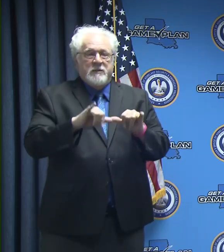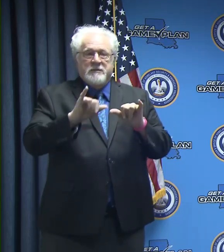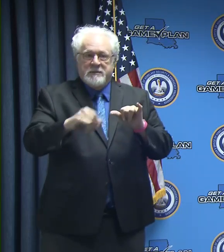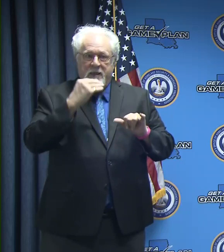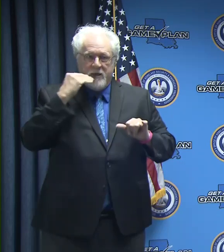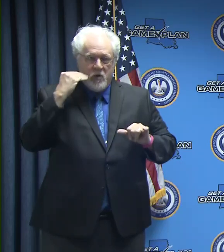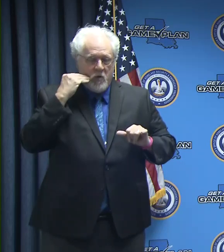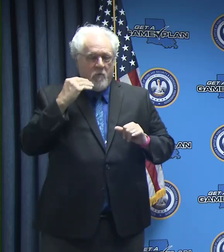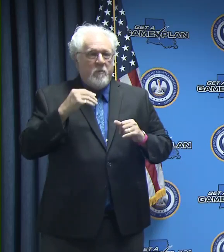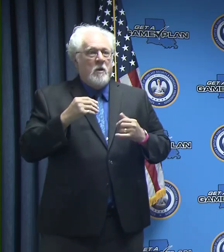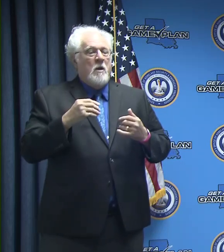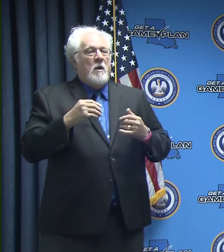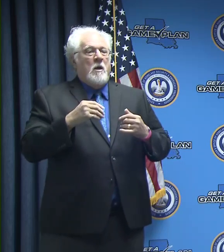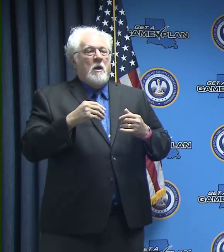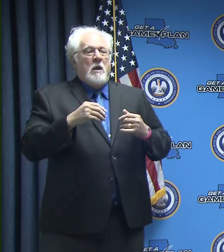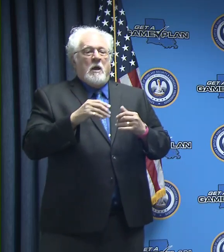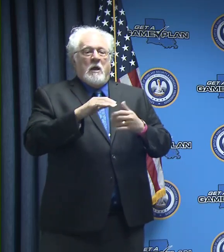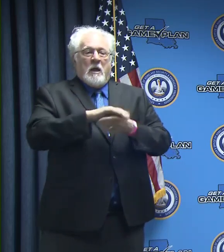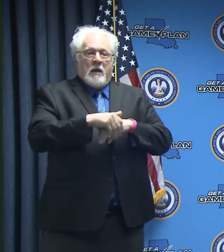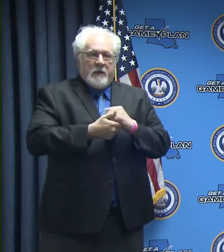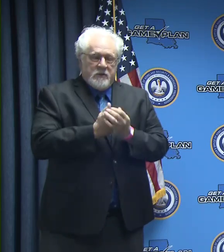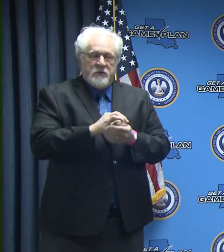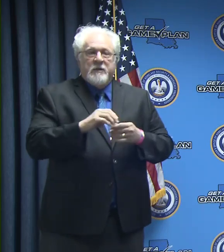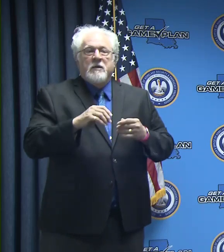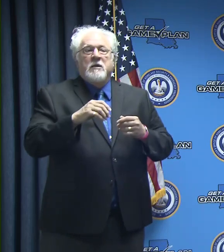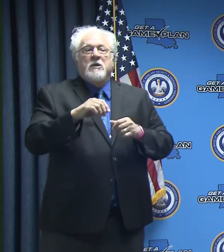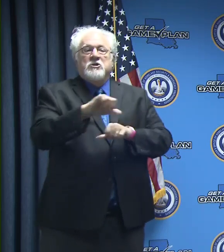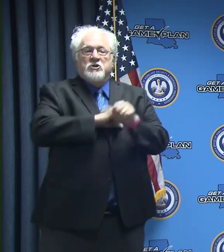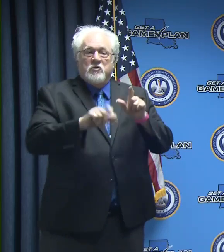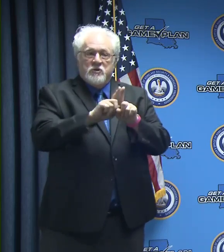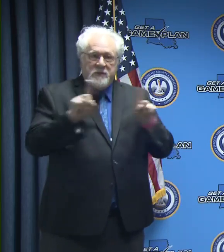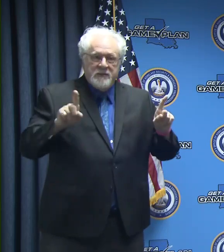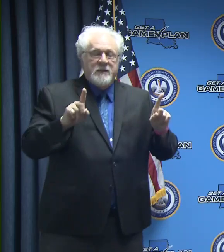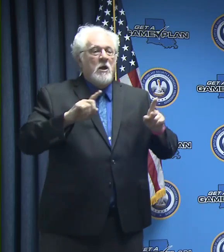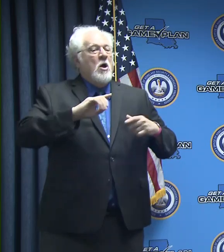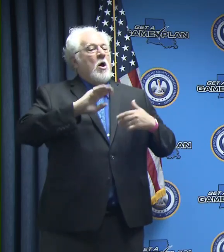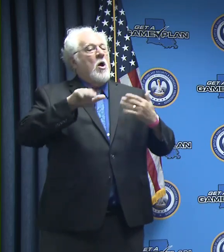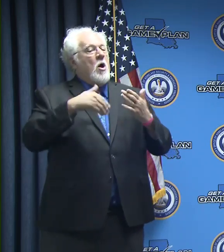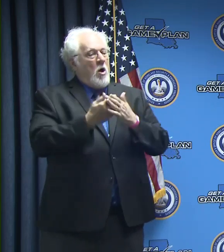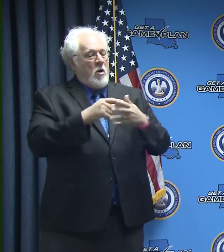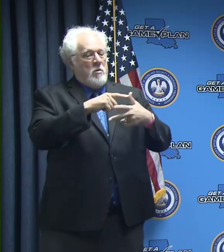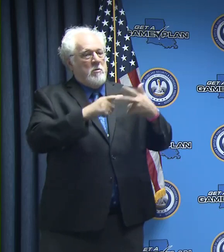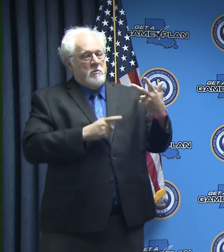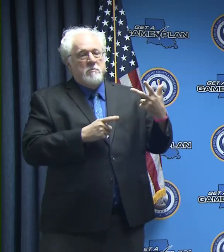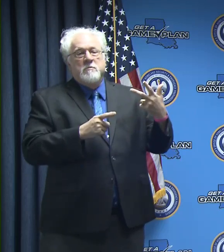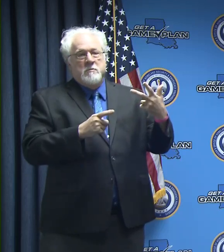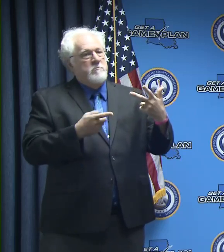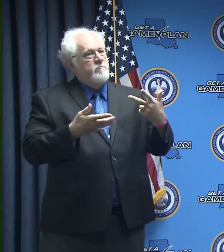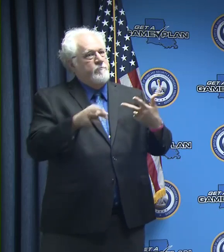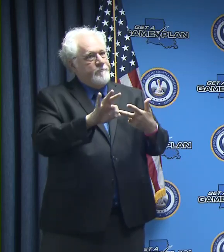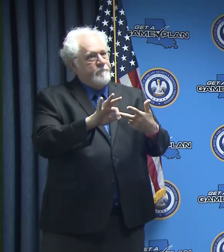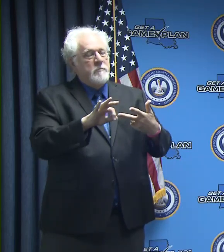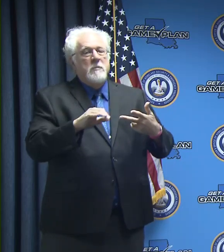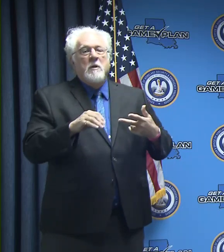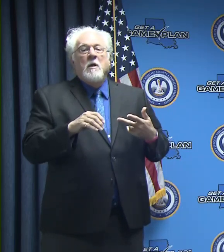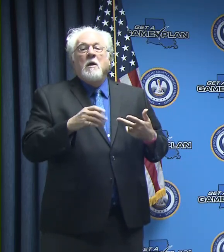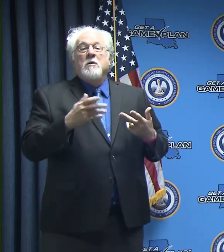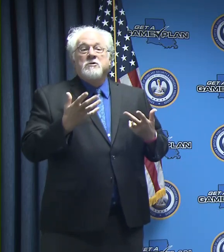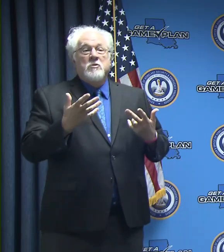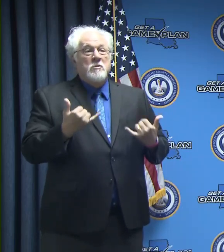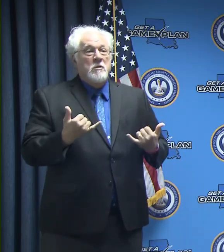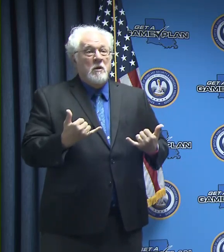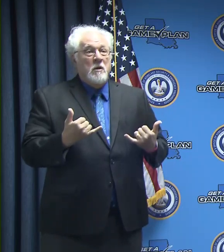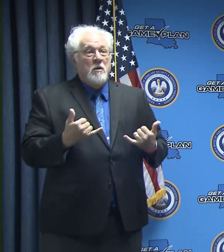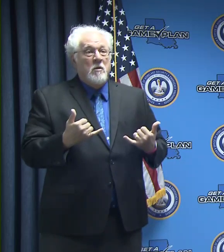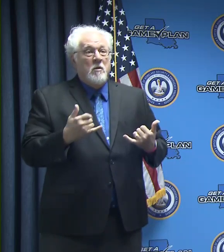order, the hygiene, social distancing, all very, very important. So now